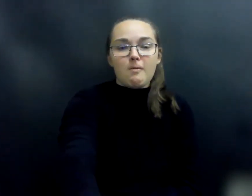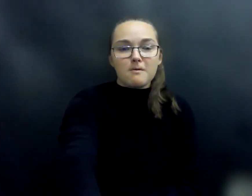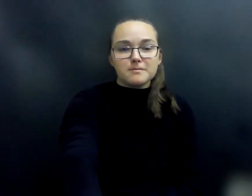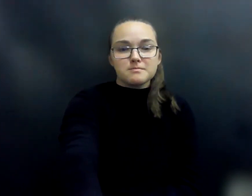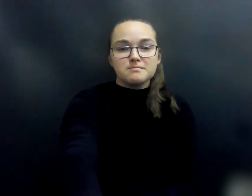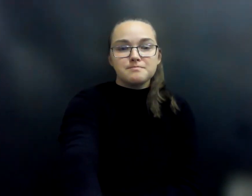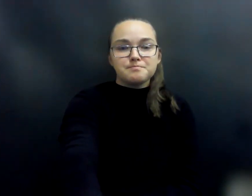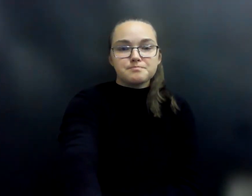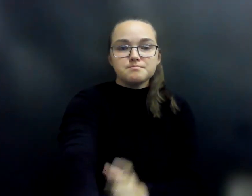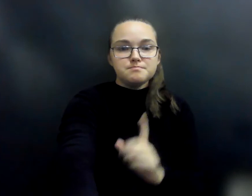When the king